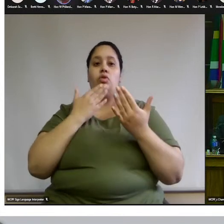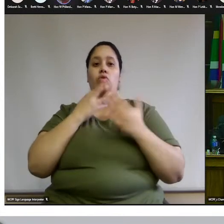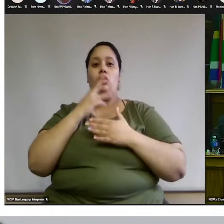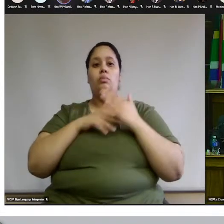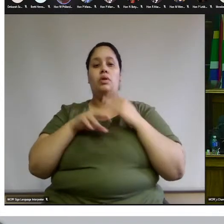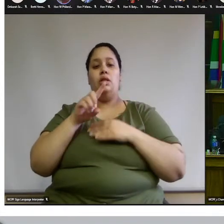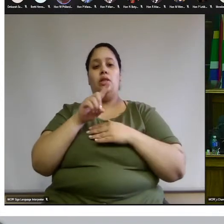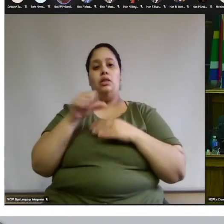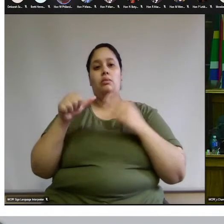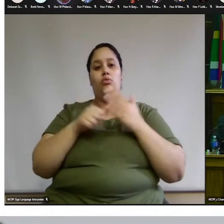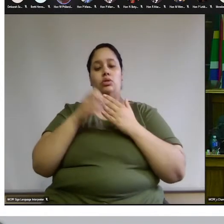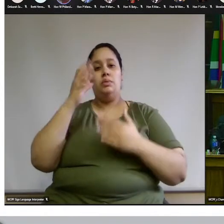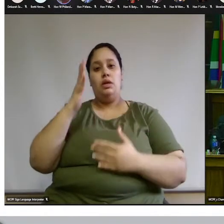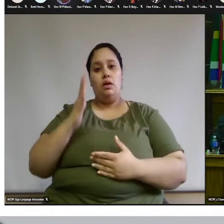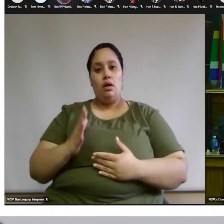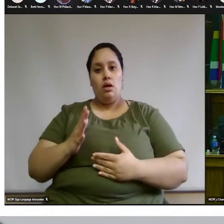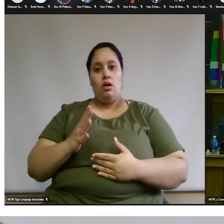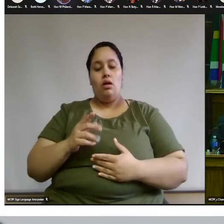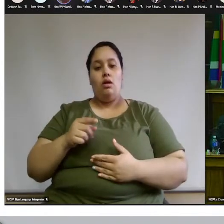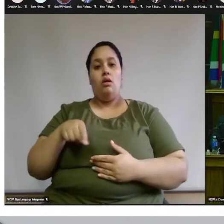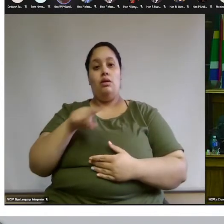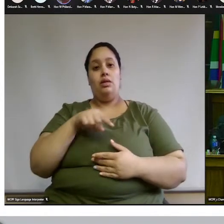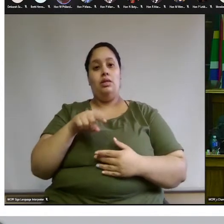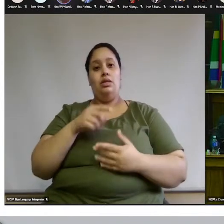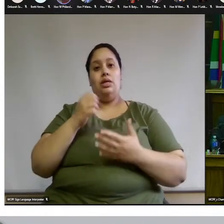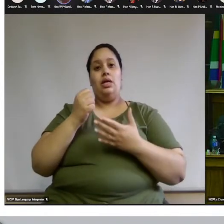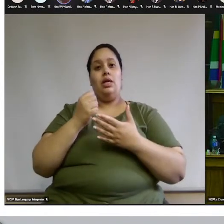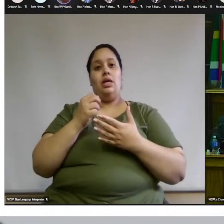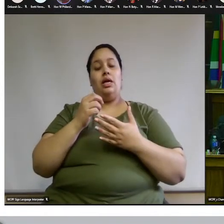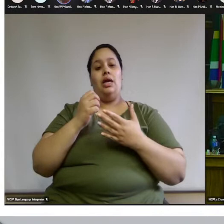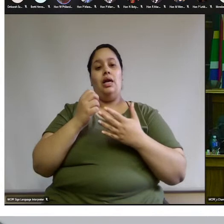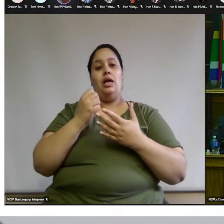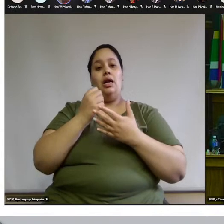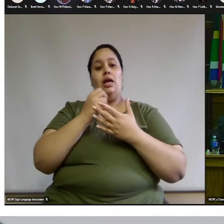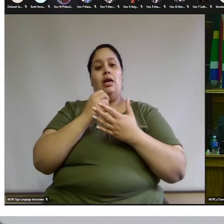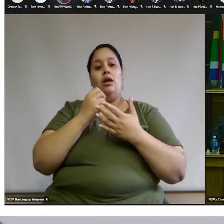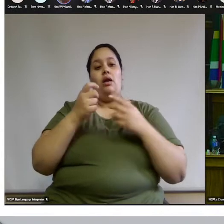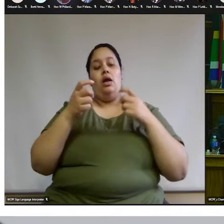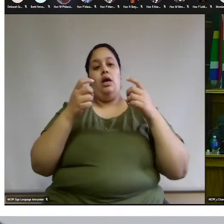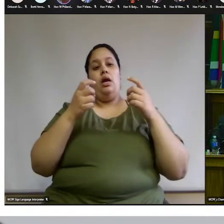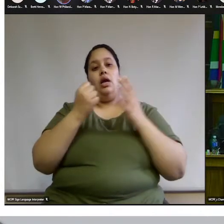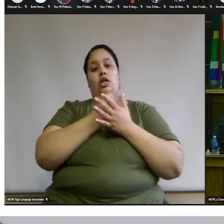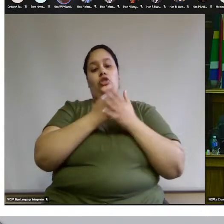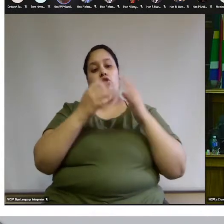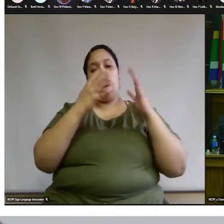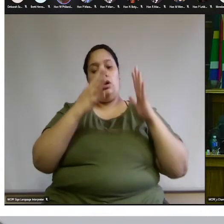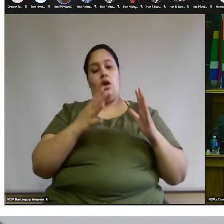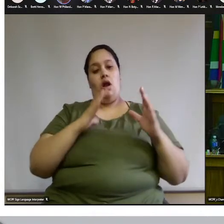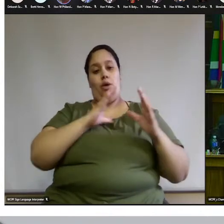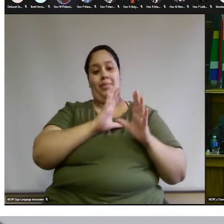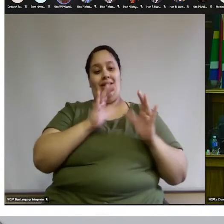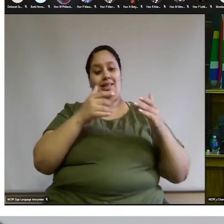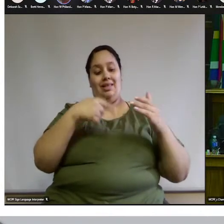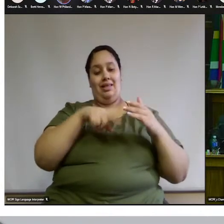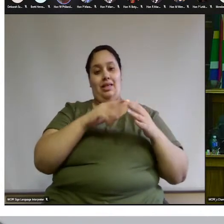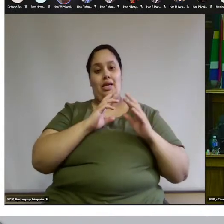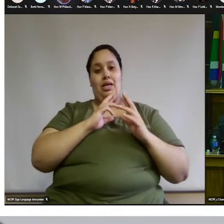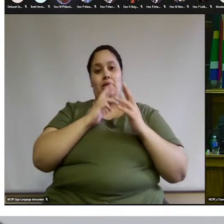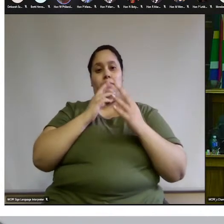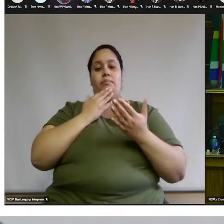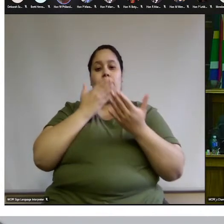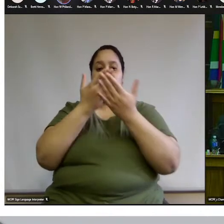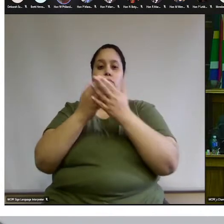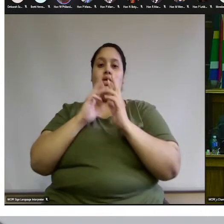Speaker. Deputy Speaker, the Registrar having presented his report, the committee deliberated on the matter